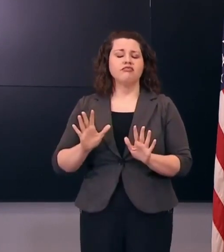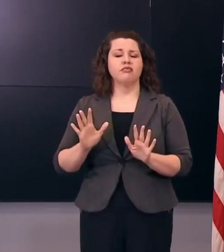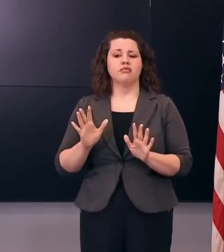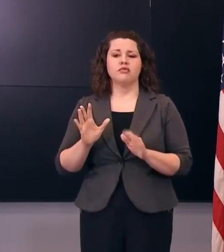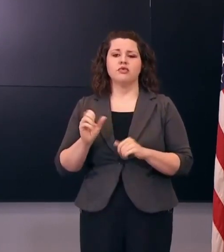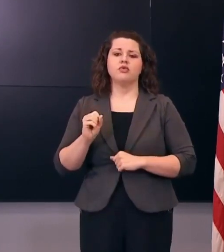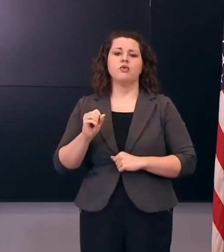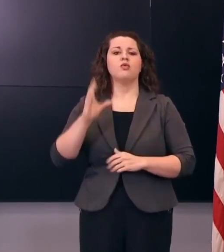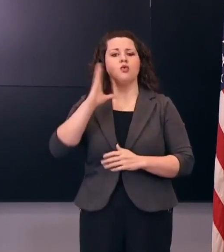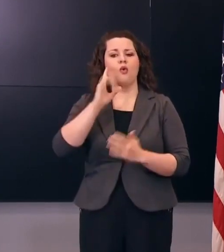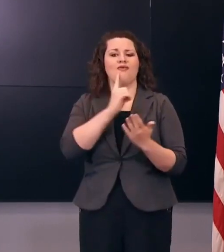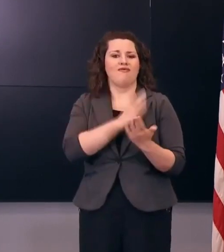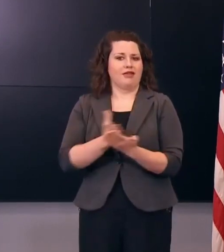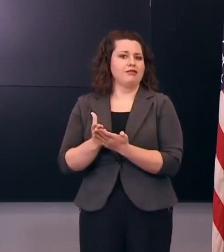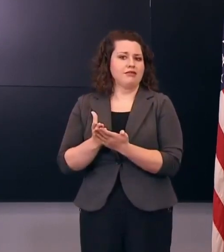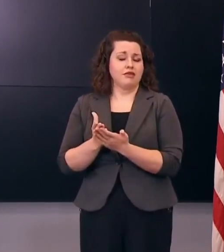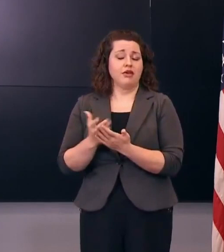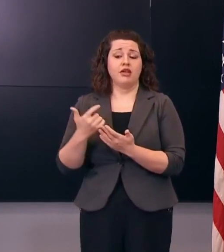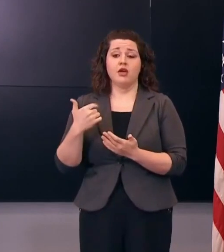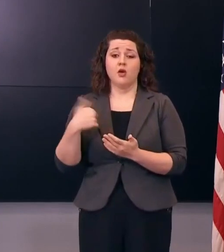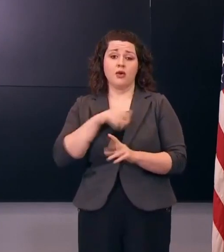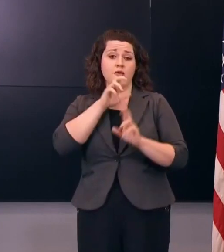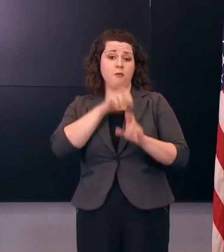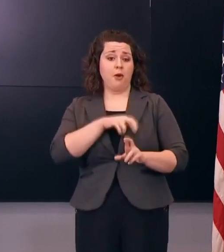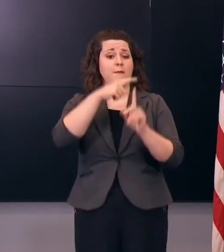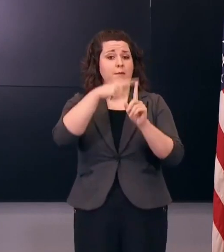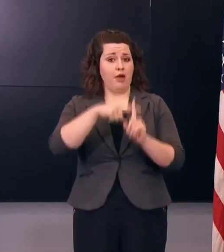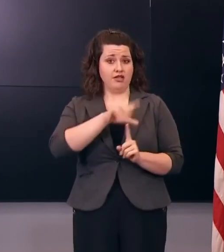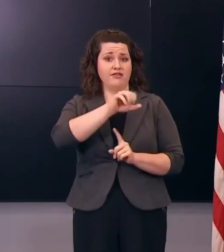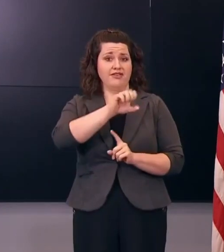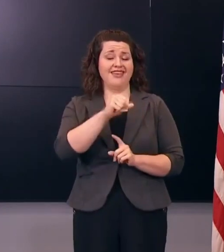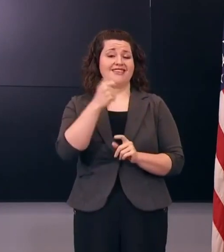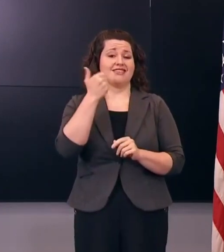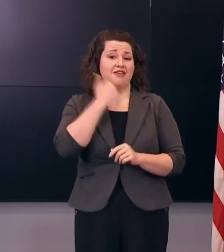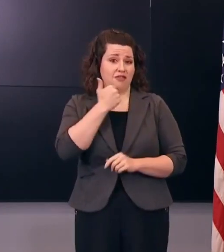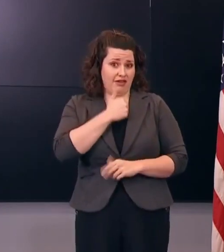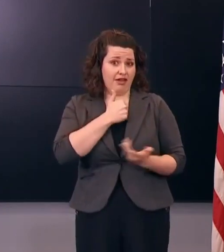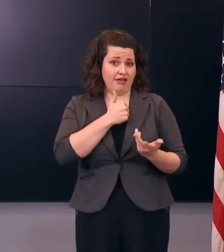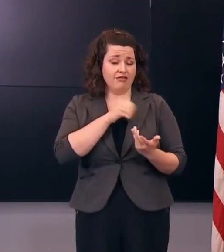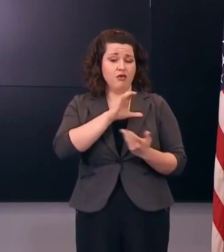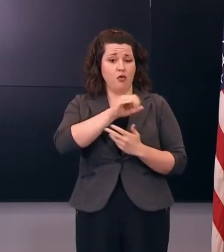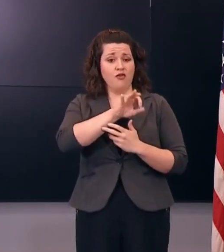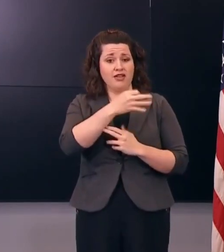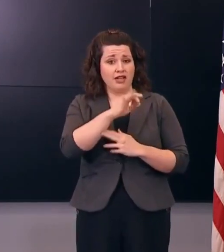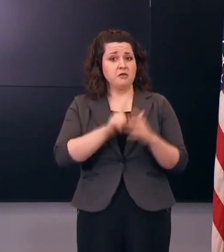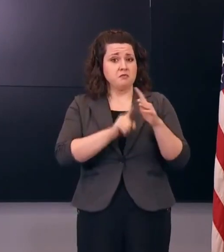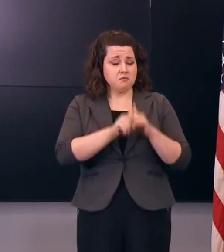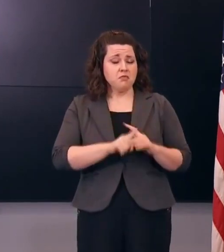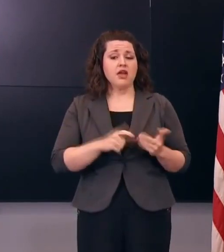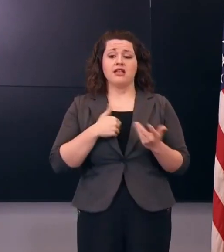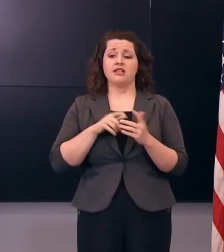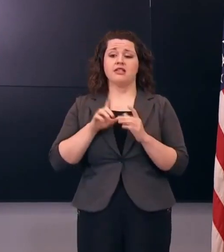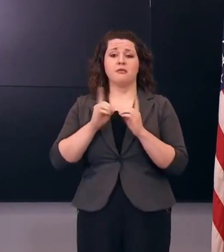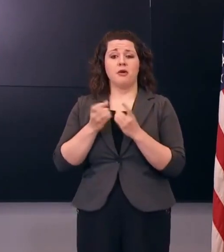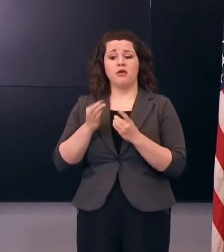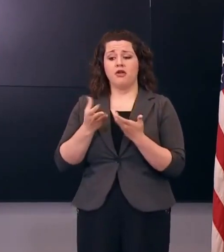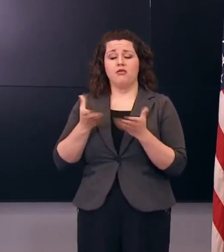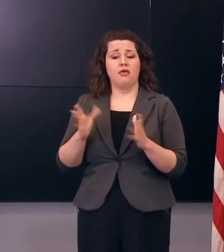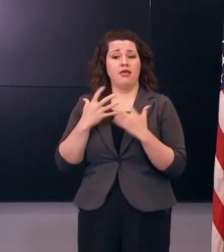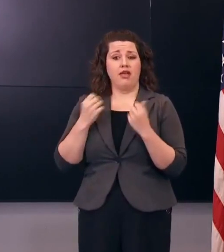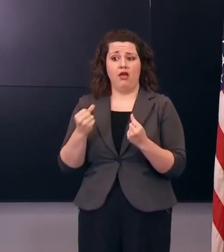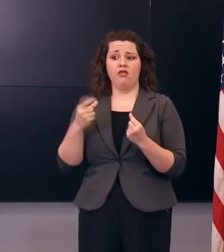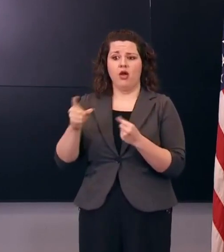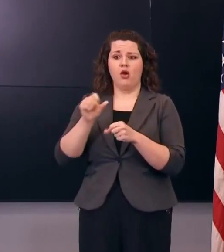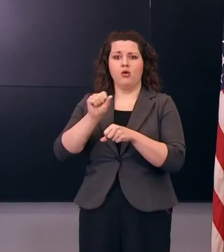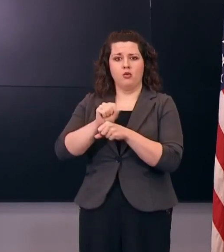So know the facts. We are reporting positive cases daily, and the Department of Public Health and local public health officials are